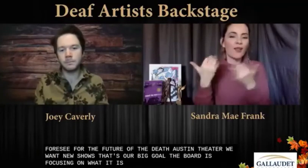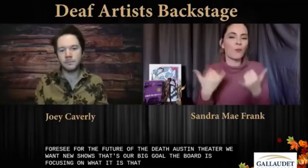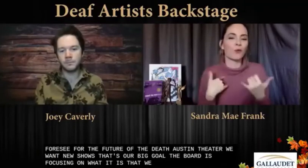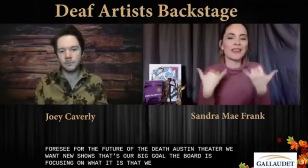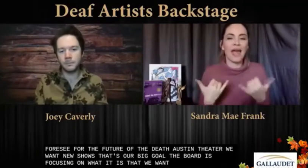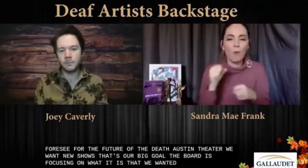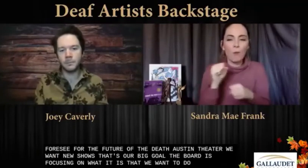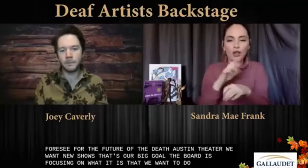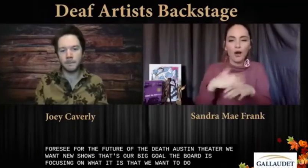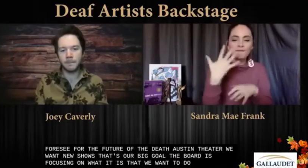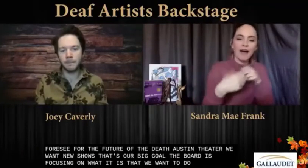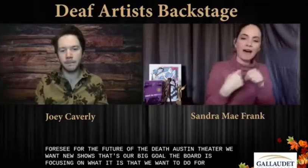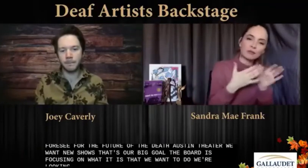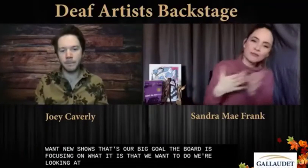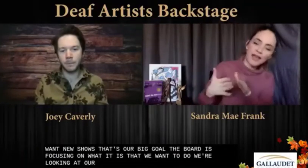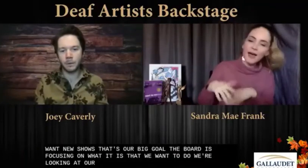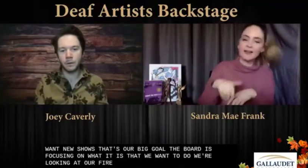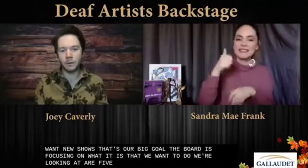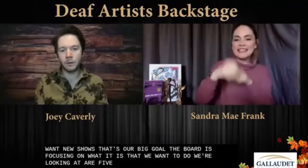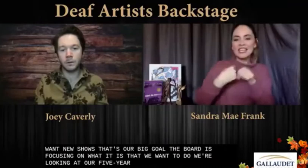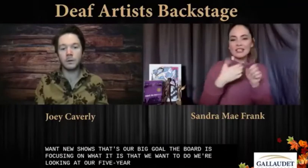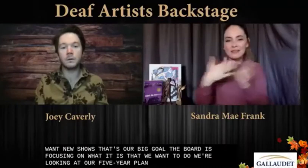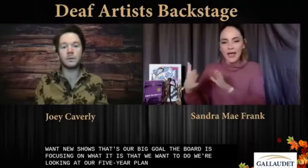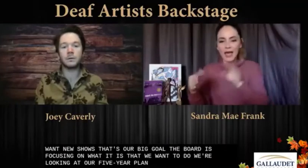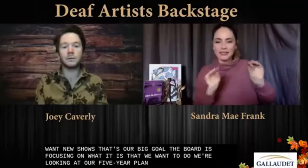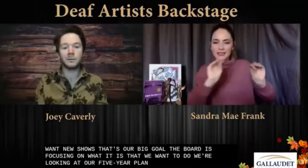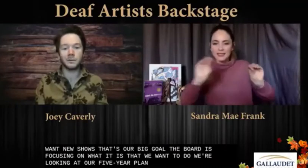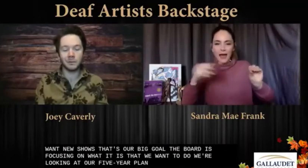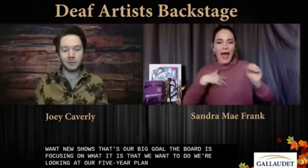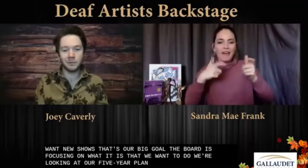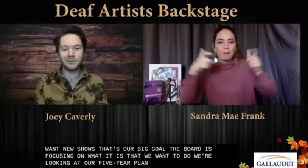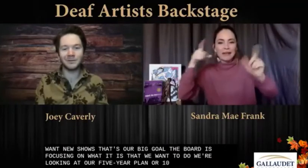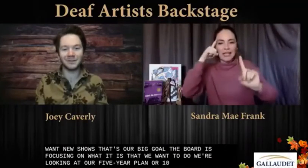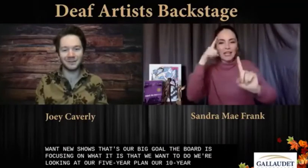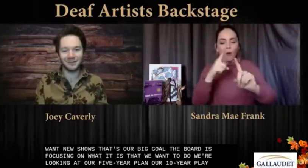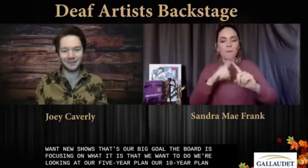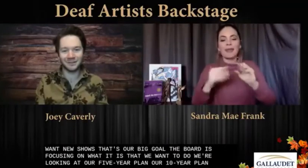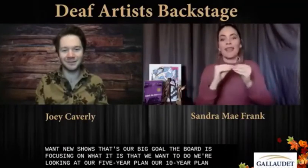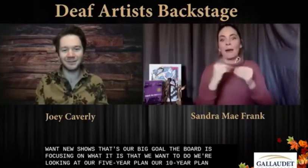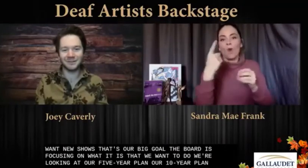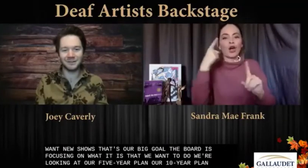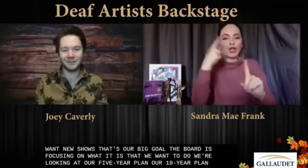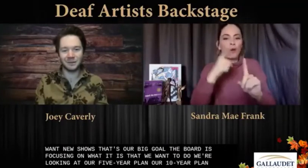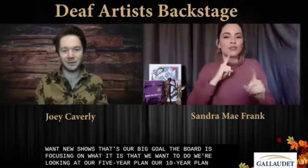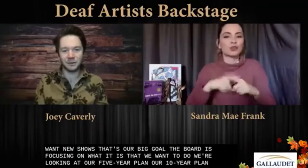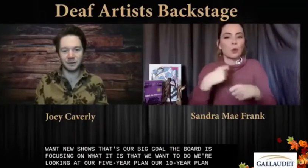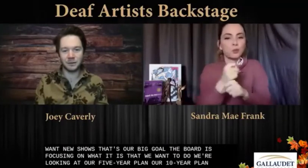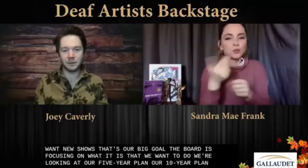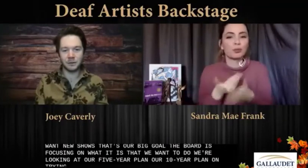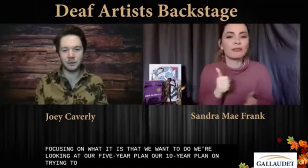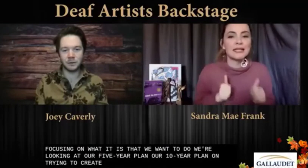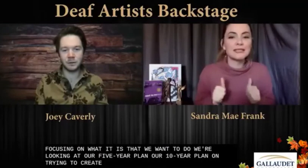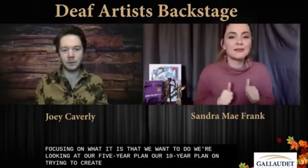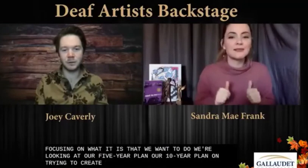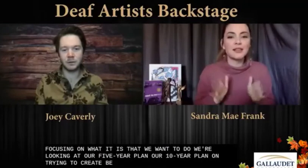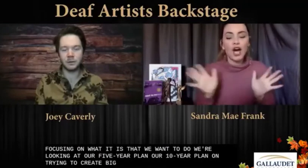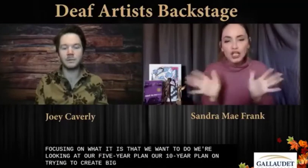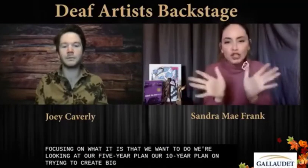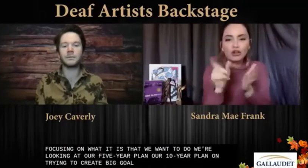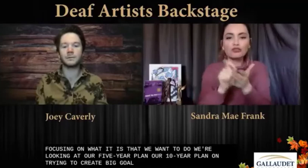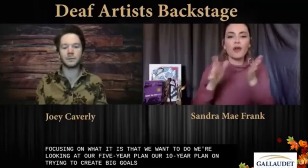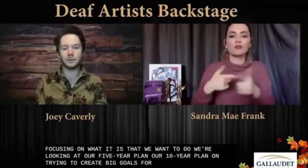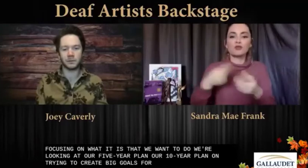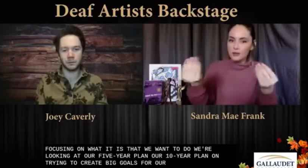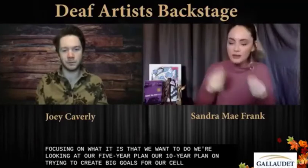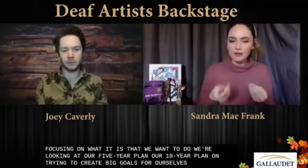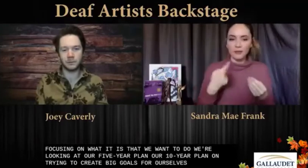is that we want to do we're looking at our five-year plan our 10-year plan and trying to create big goals